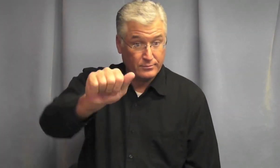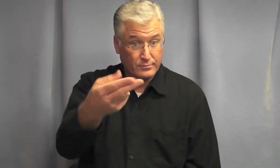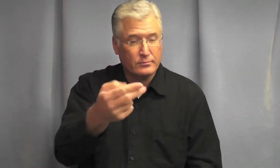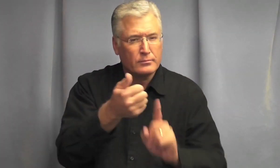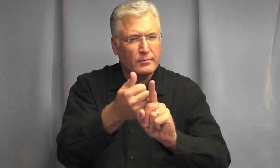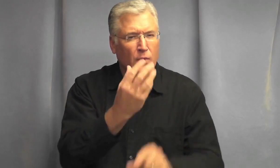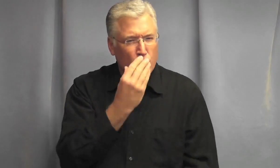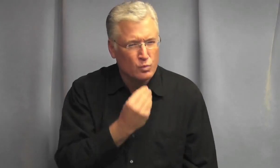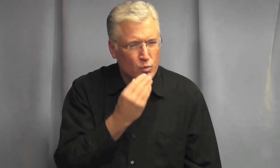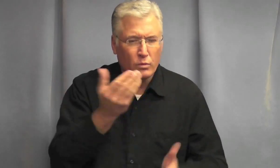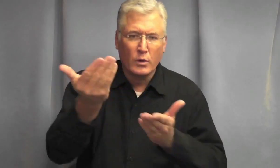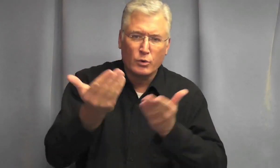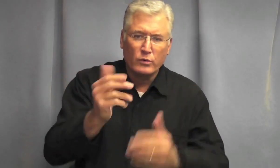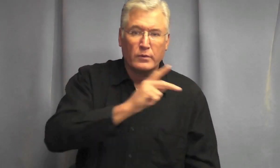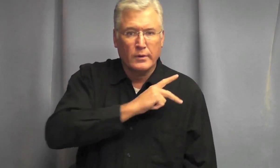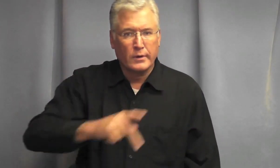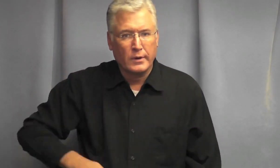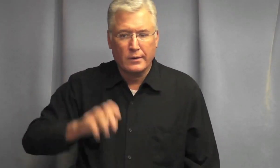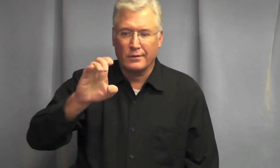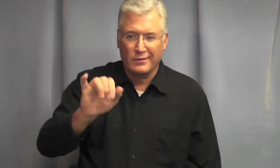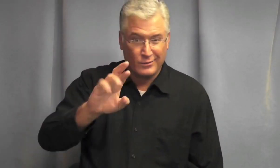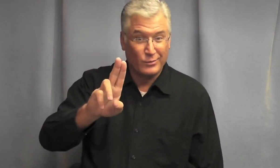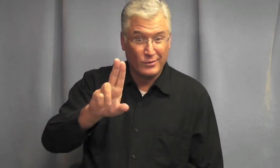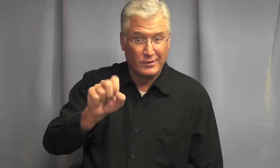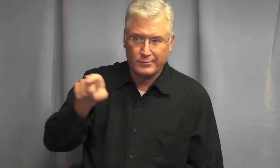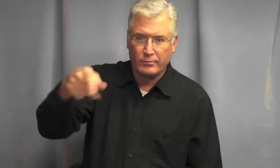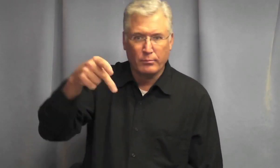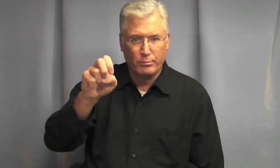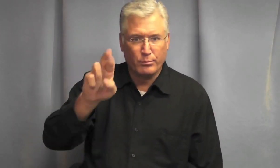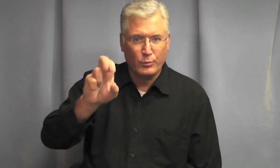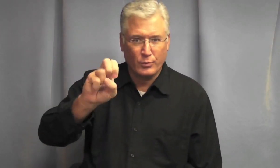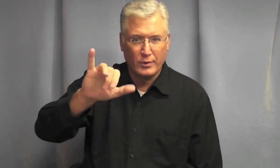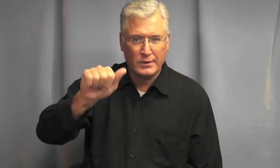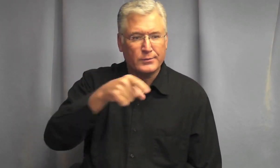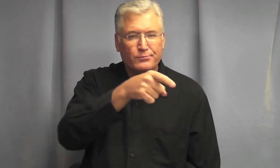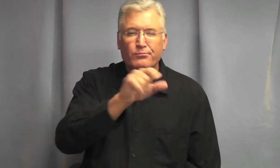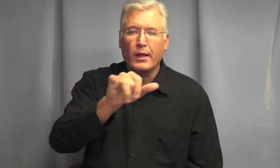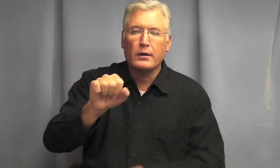Nehemiah, he was a Jewish slave who served King Cyrus of Persia.